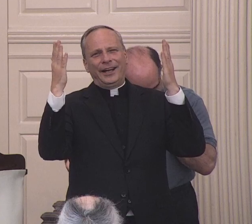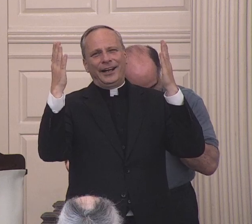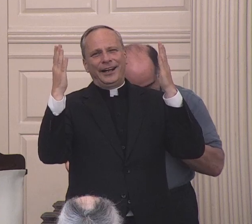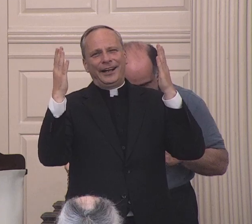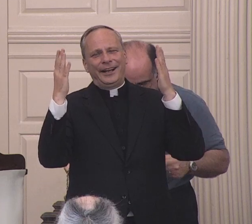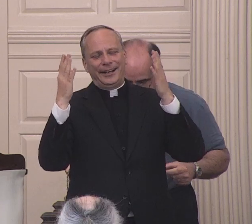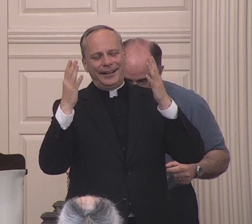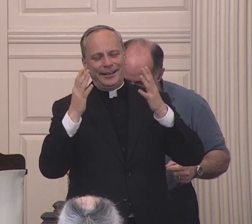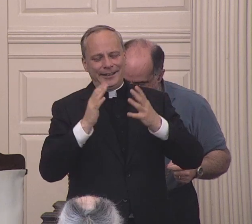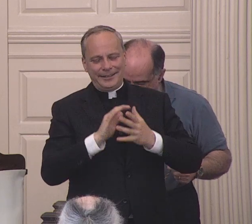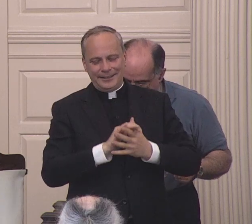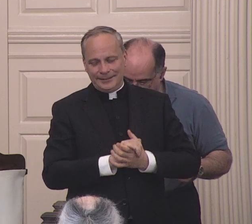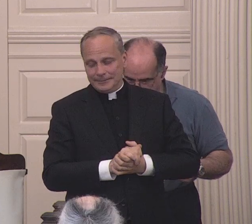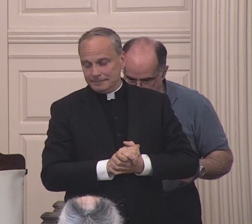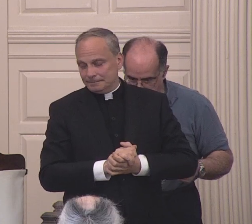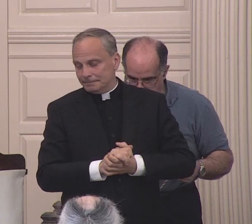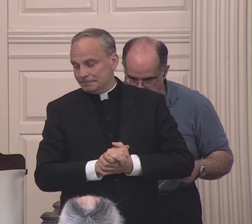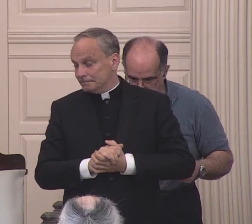alleluia.